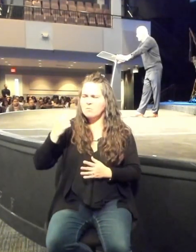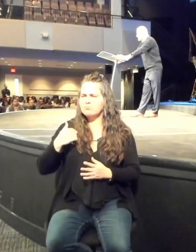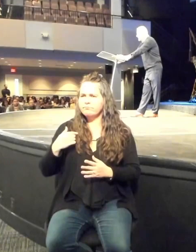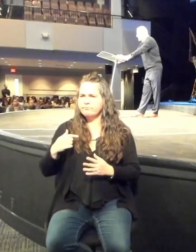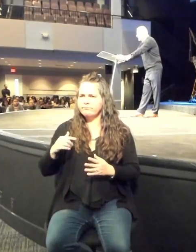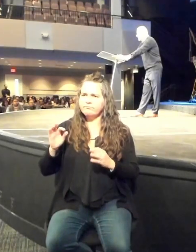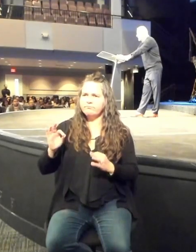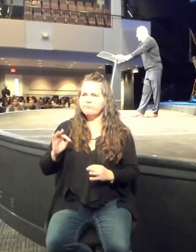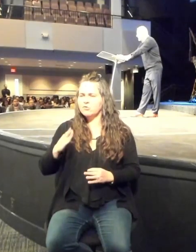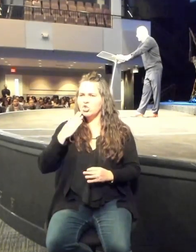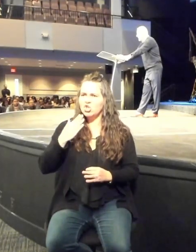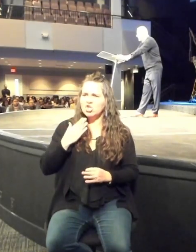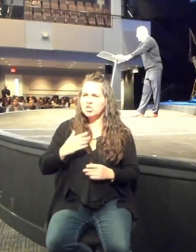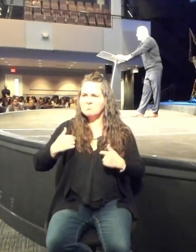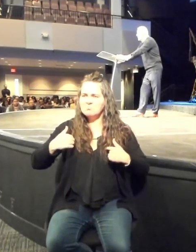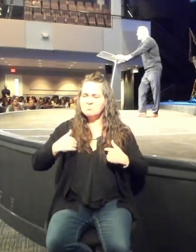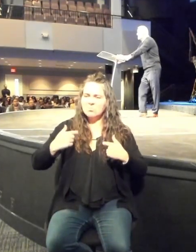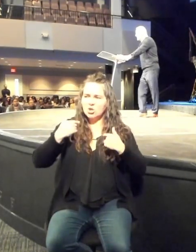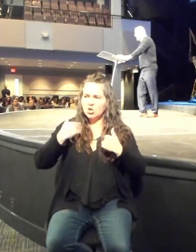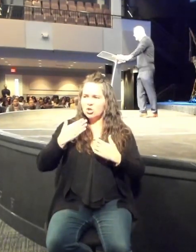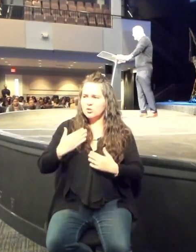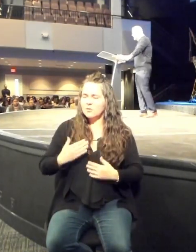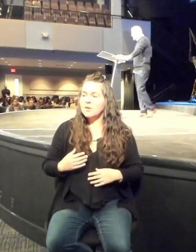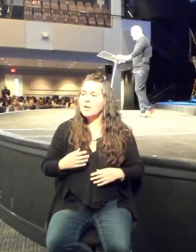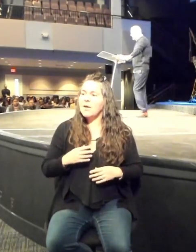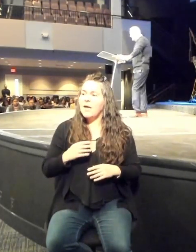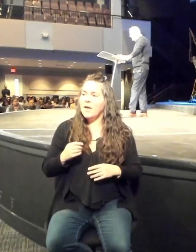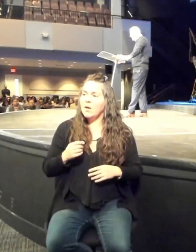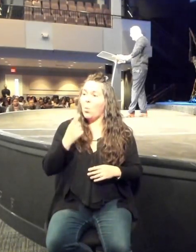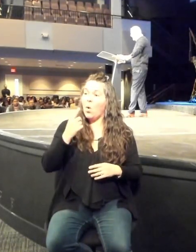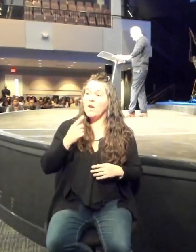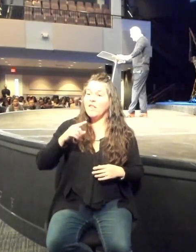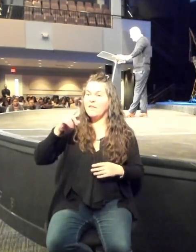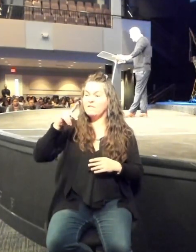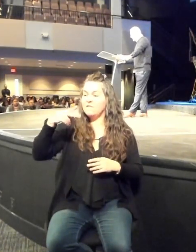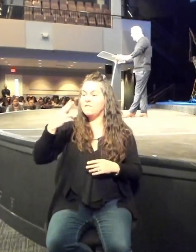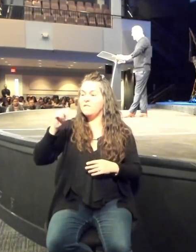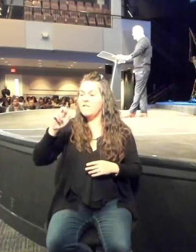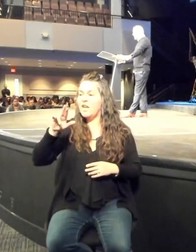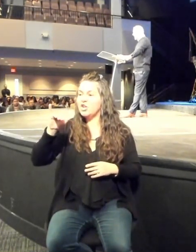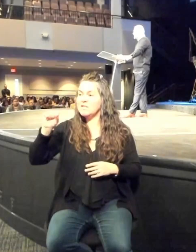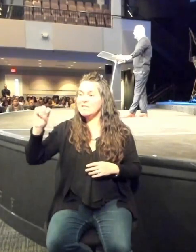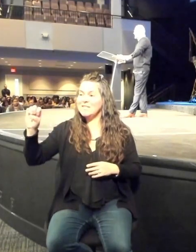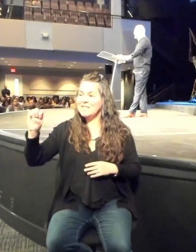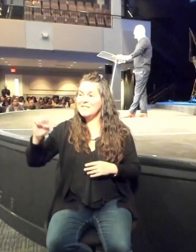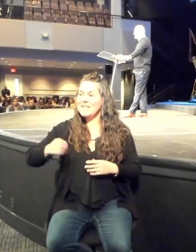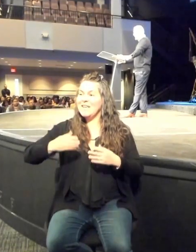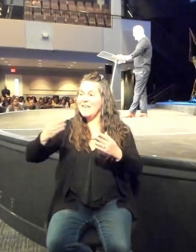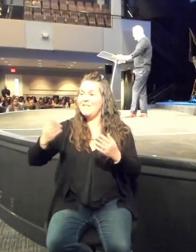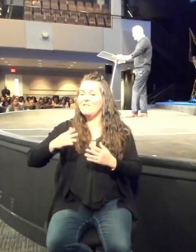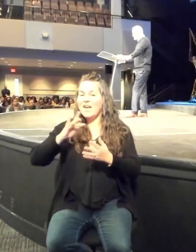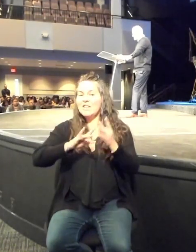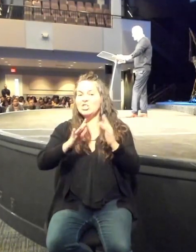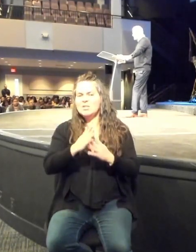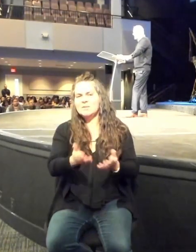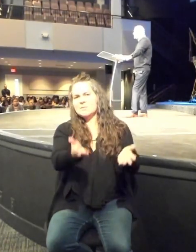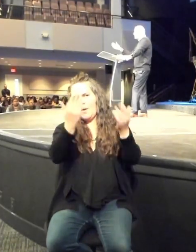in ministry on the earth. One of the Pharisees invited Jesus to have dinner with him. He went to the Pharisee's house and reclined at the table.